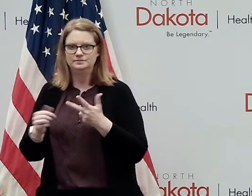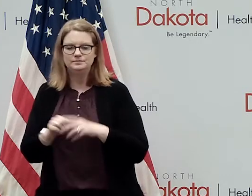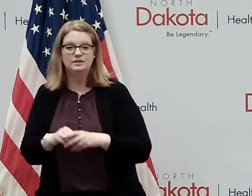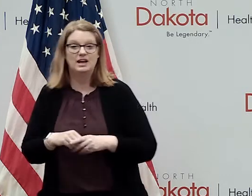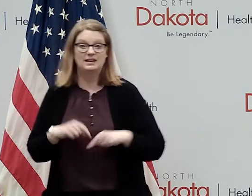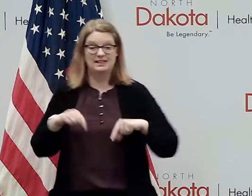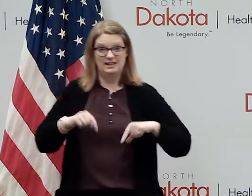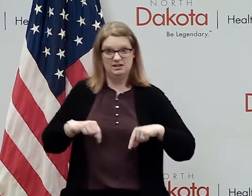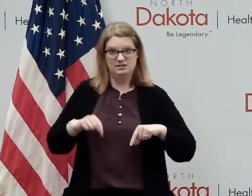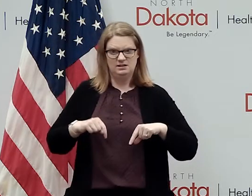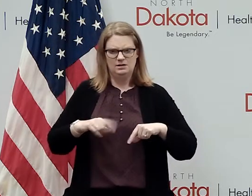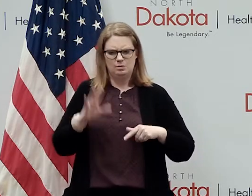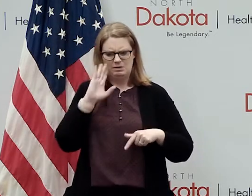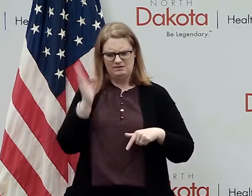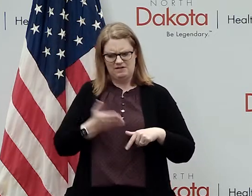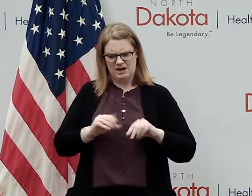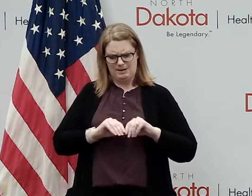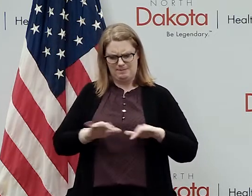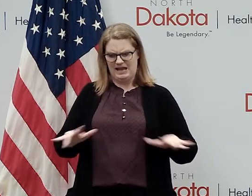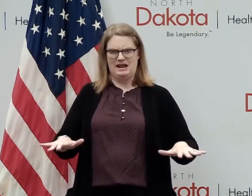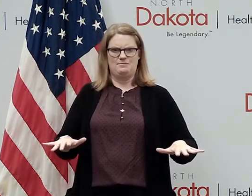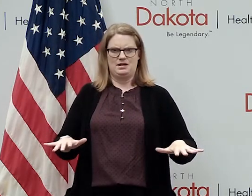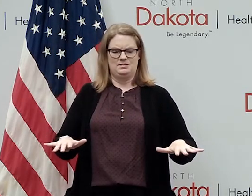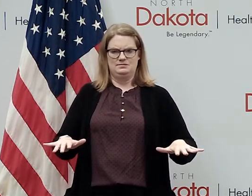a pandemic when we've had